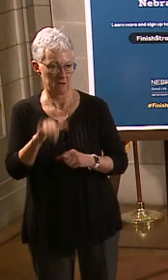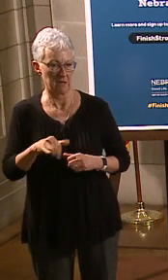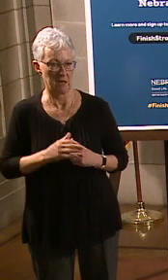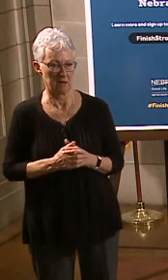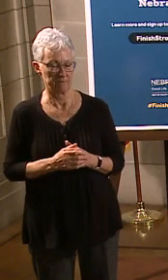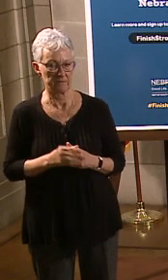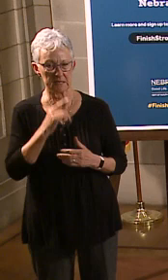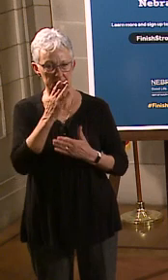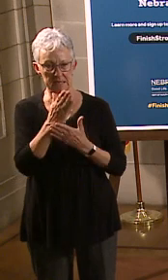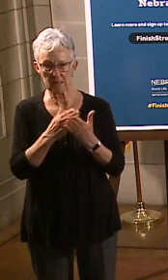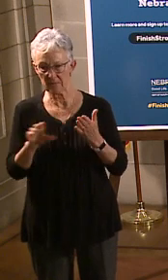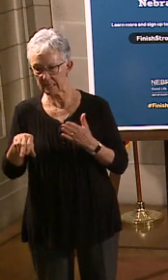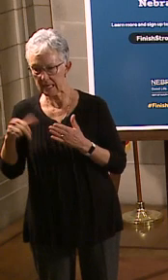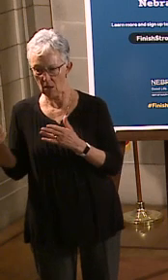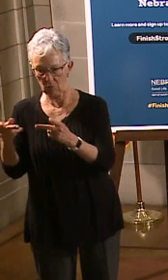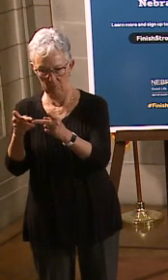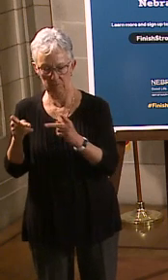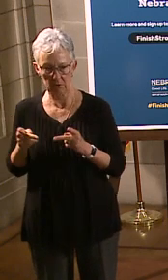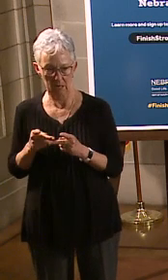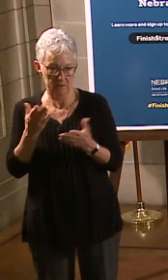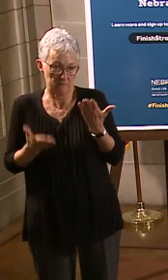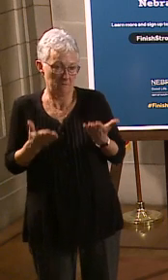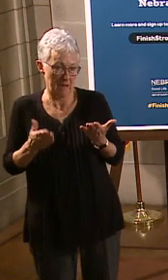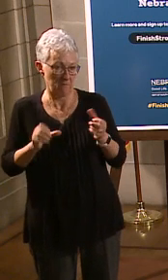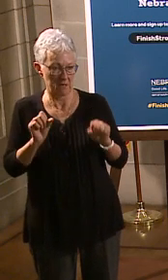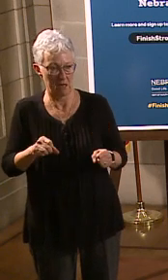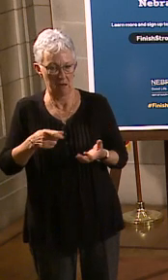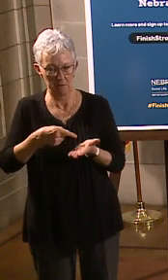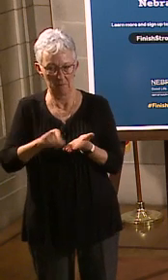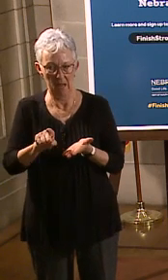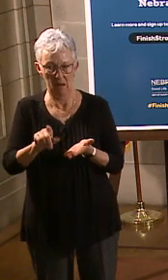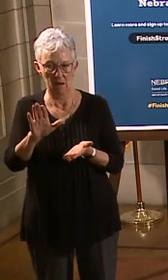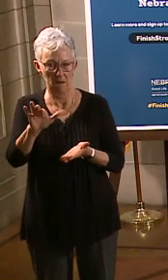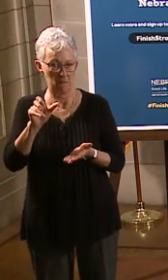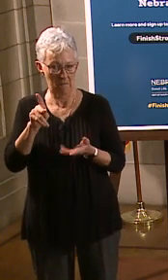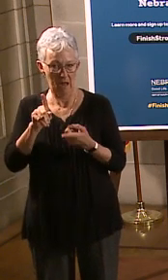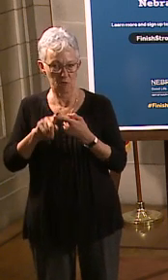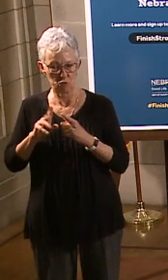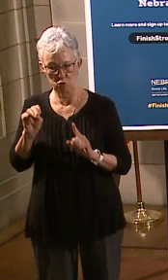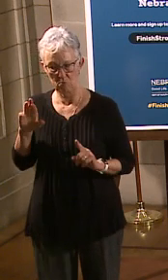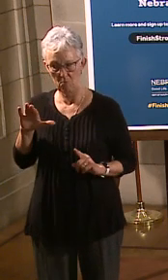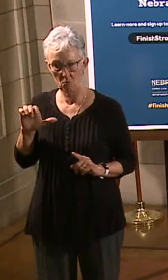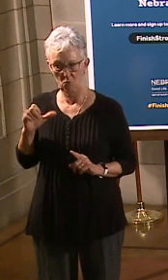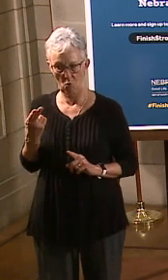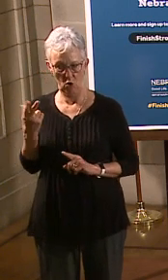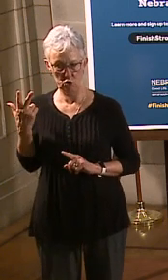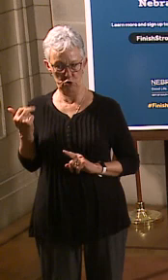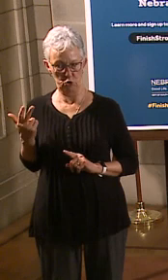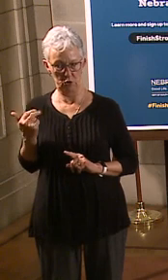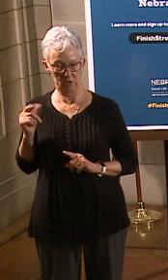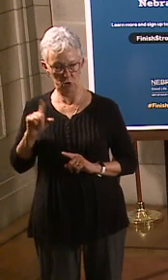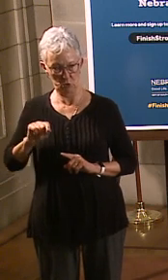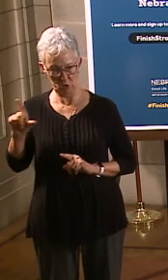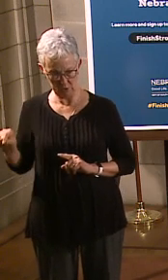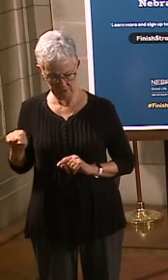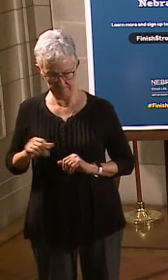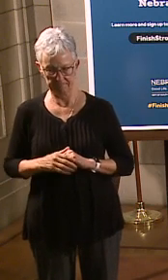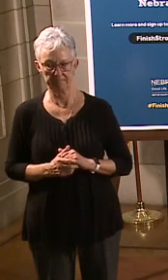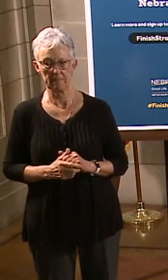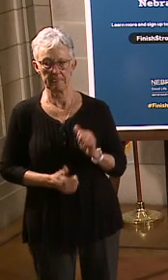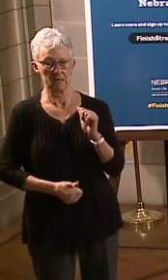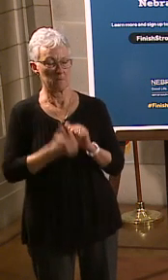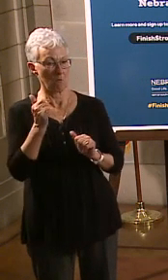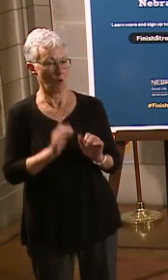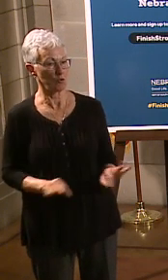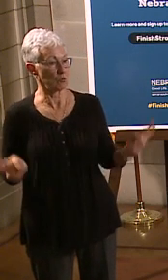March 13th. So you just have to check with your jurisdiction to ensure that you know what the rules are. Most importantly, I'd like to emphasize the